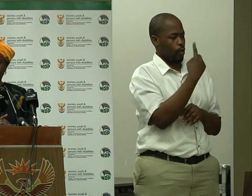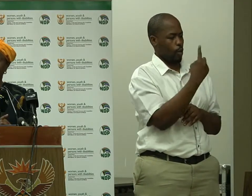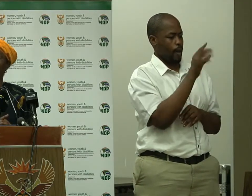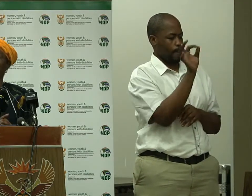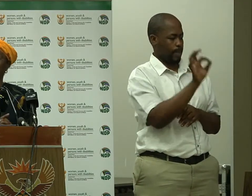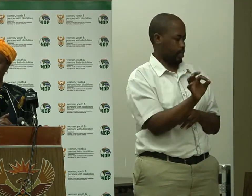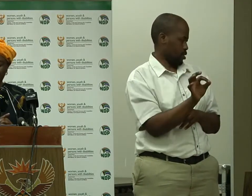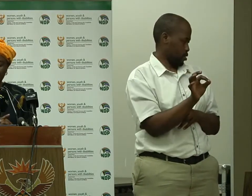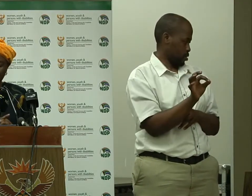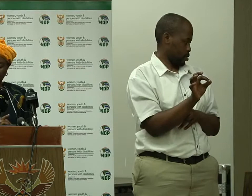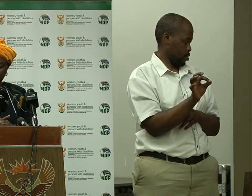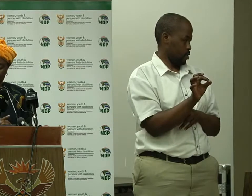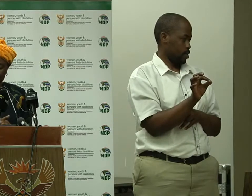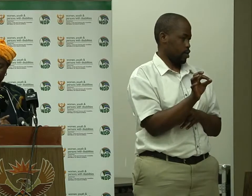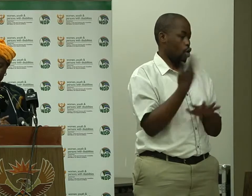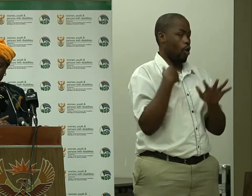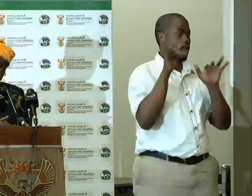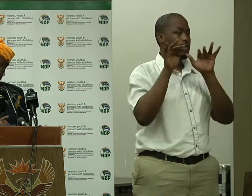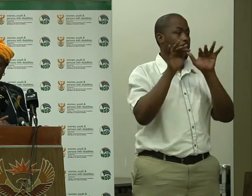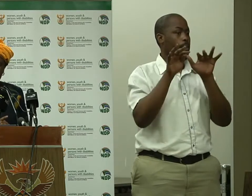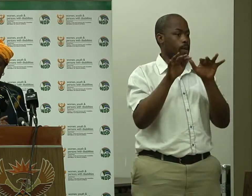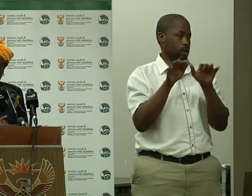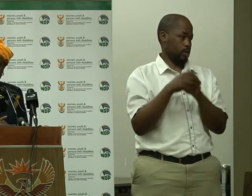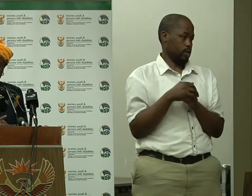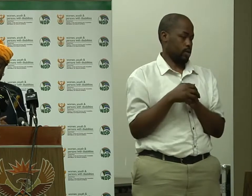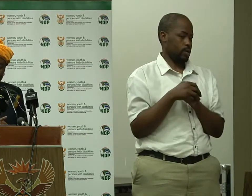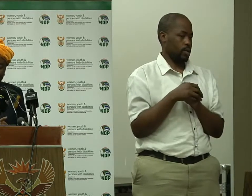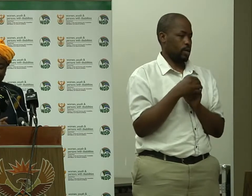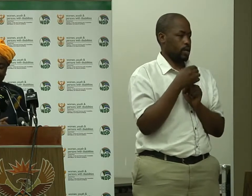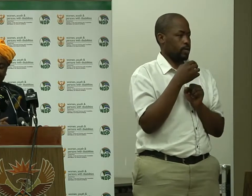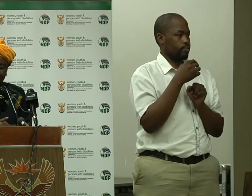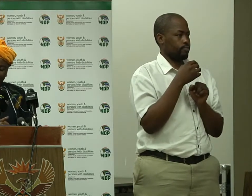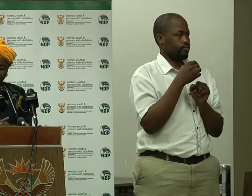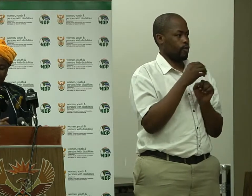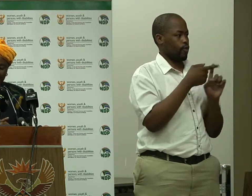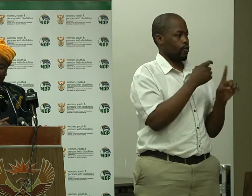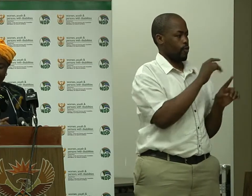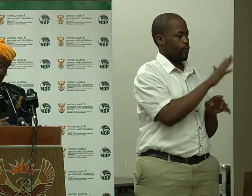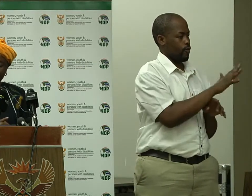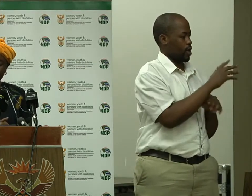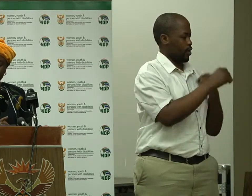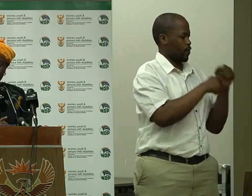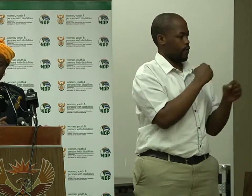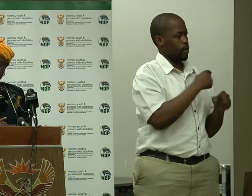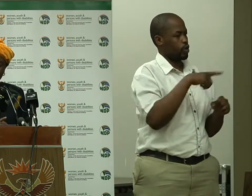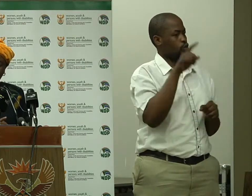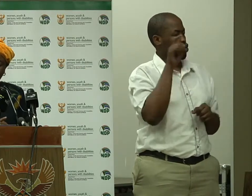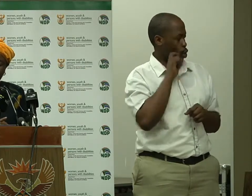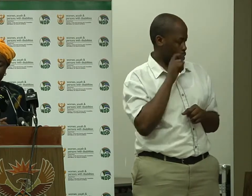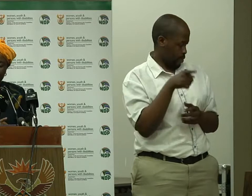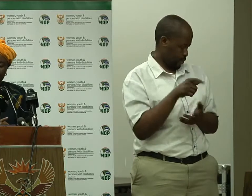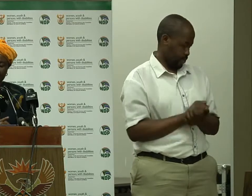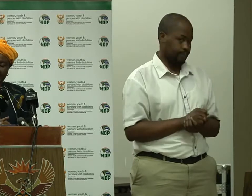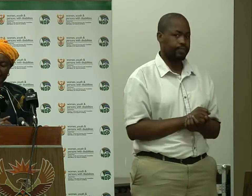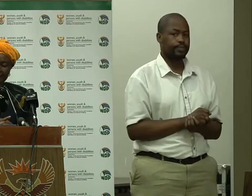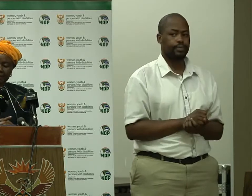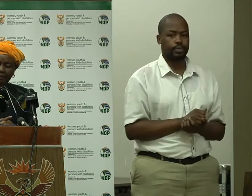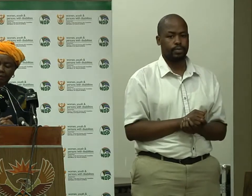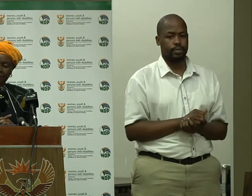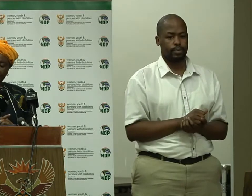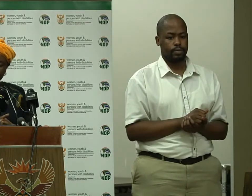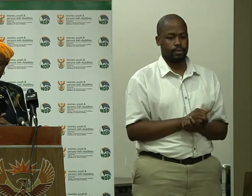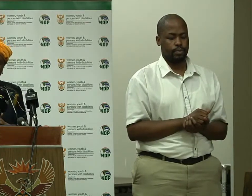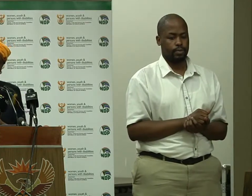5.1% of the population aged 5 years and older in South Africa,